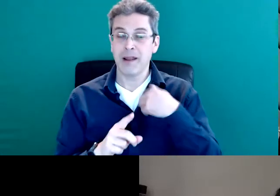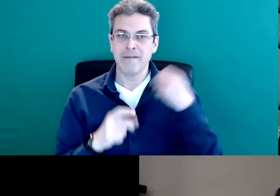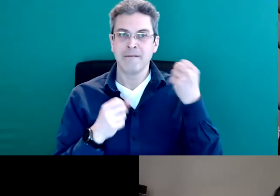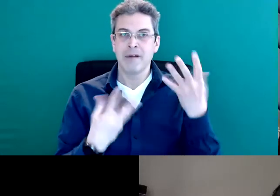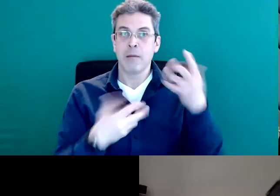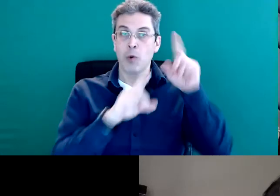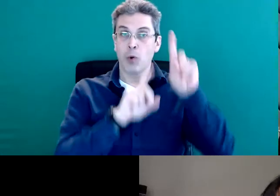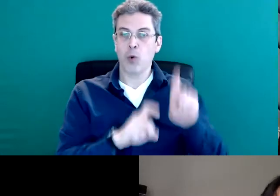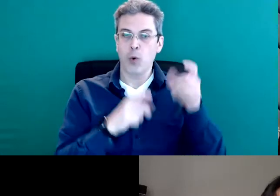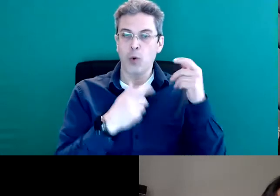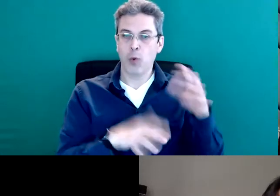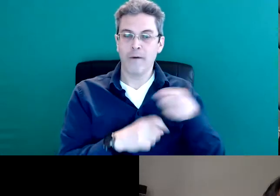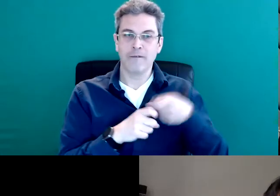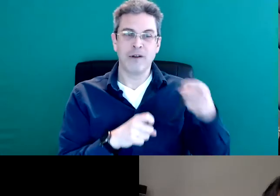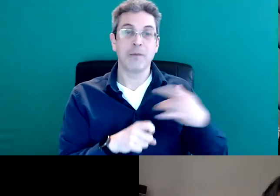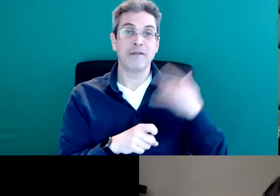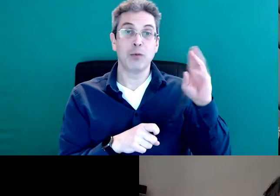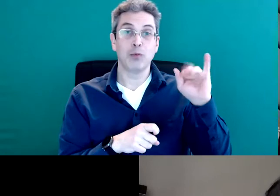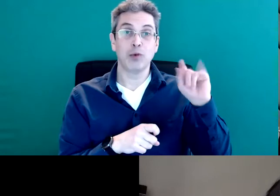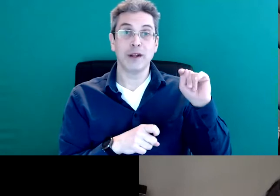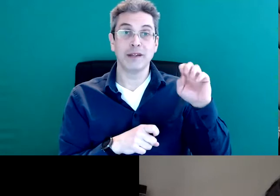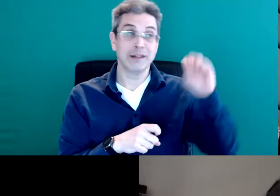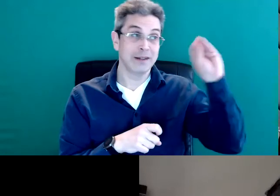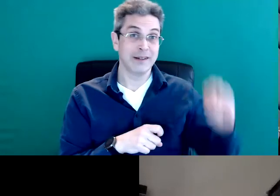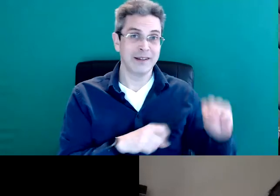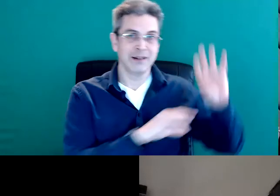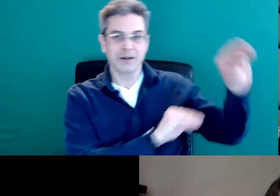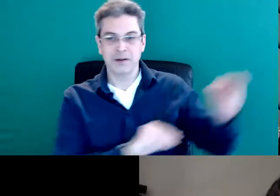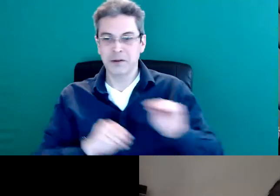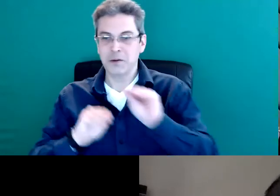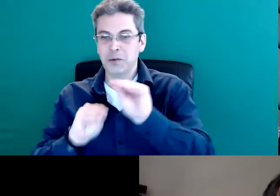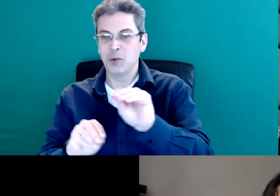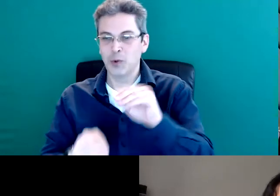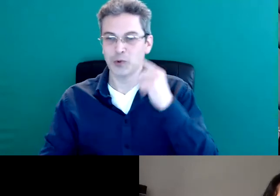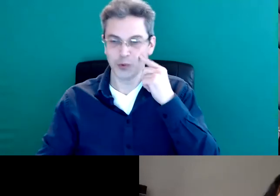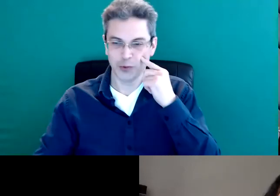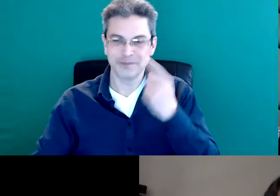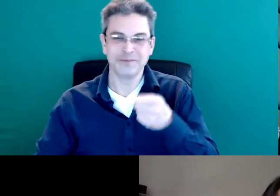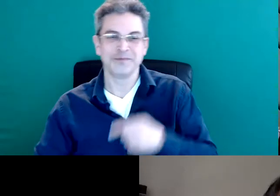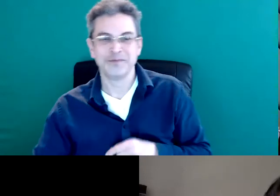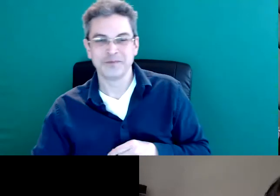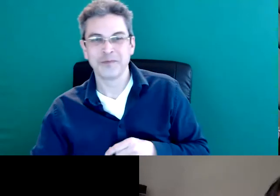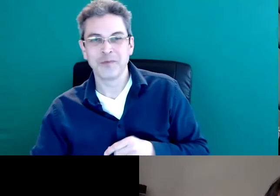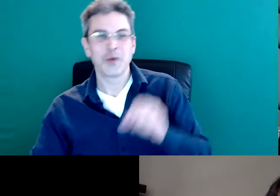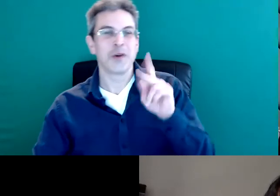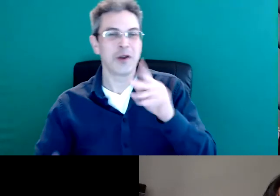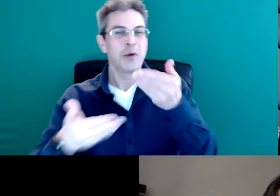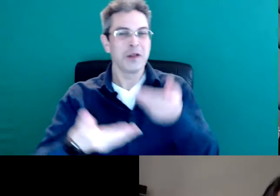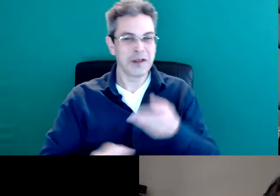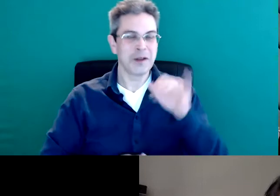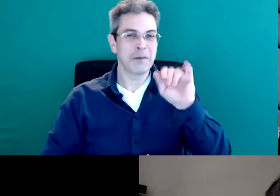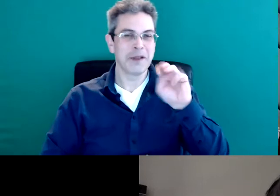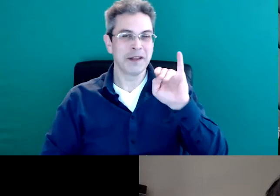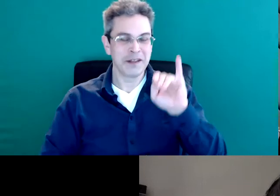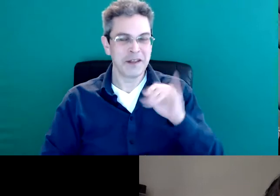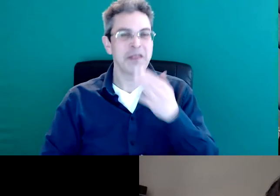the Eventbrite, so we might not be able to answer every question. So, no more reading off the script. Welcome, Imani, and thank you so much for